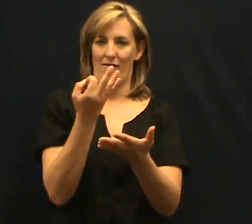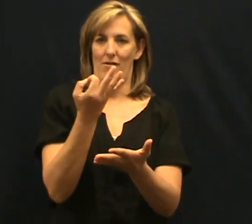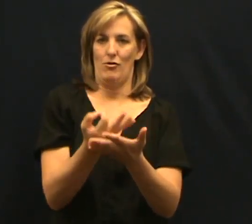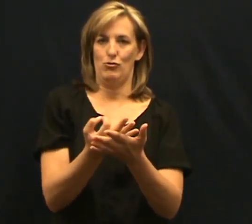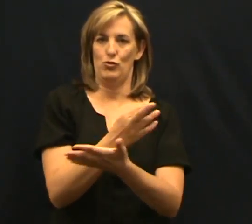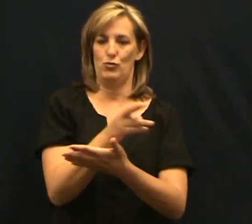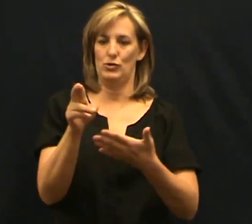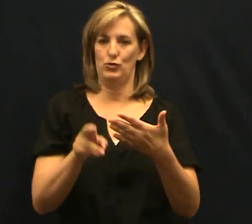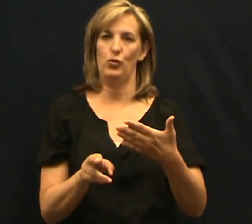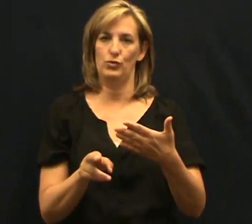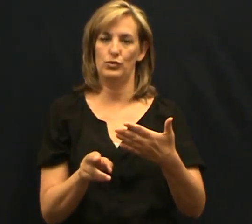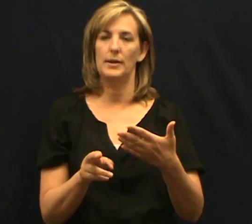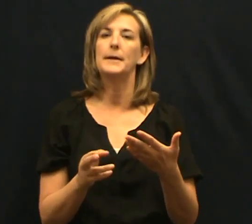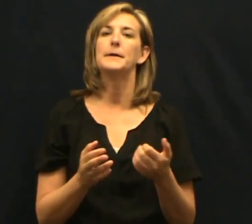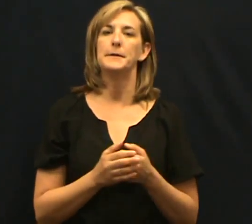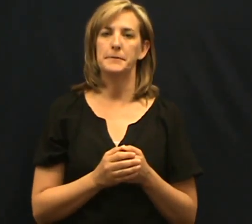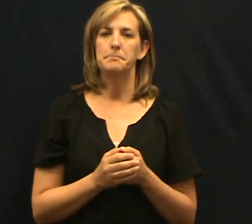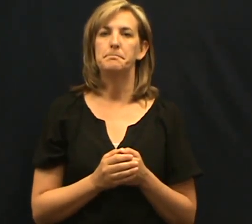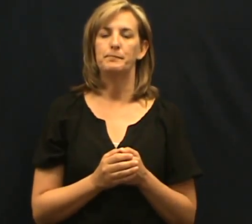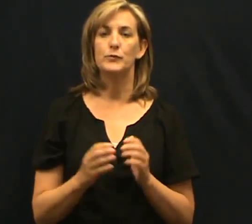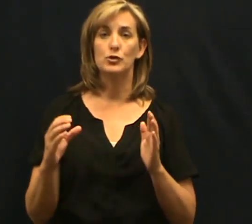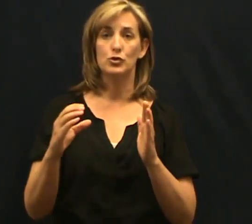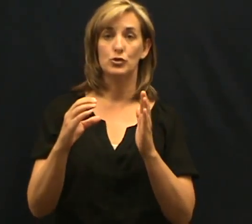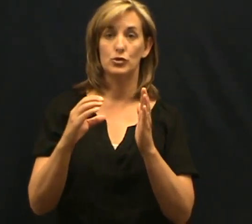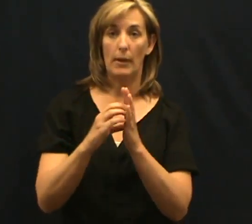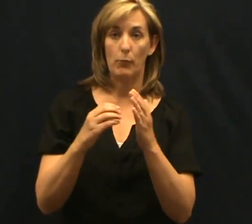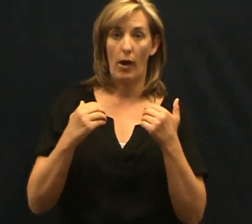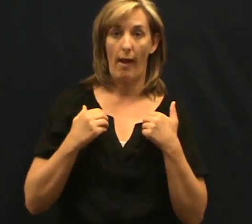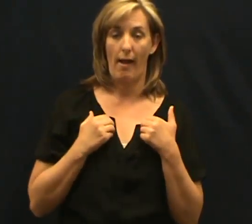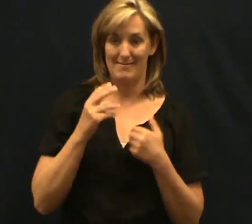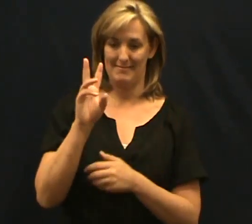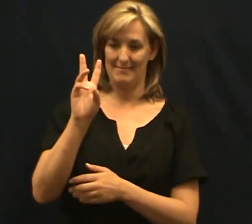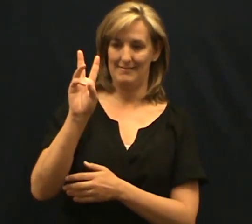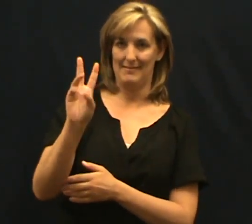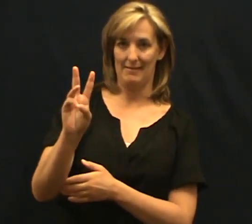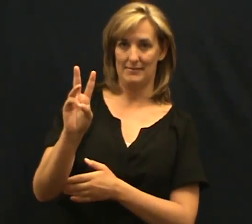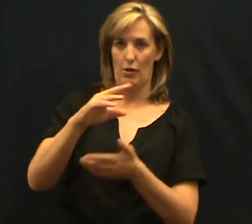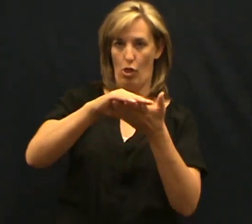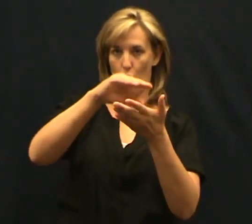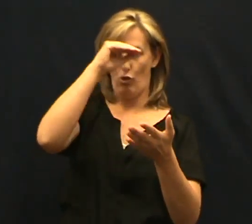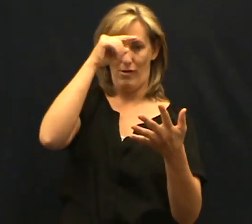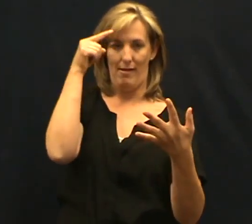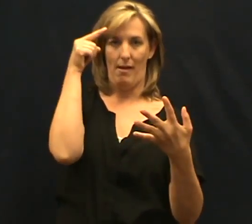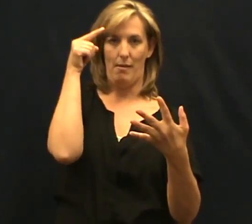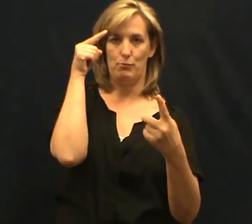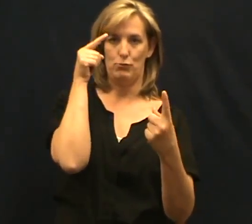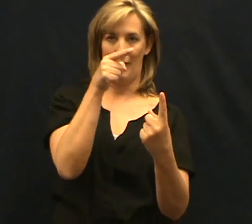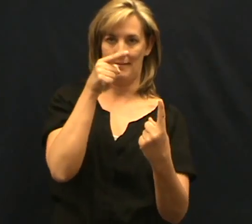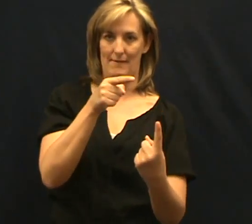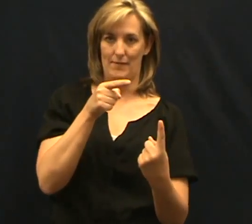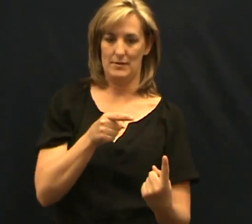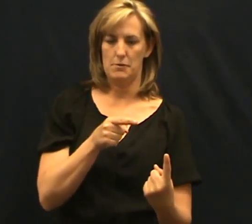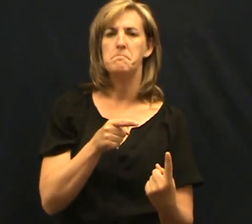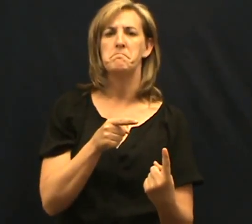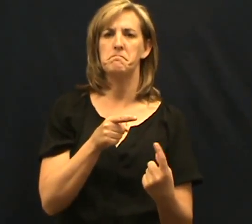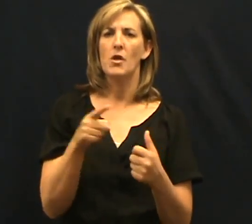at this chapter in terms of learning objectives. There are 6 in total. The first one, we will explain why adjustments are